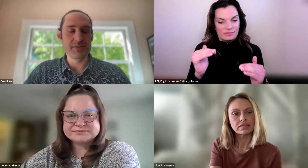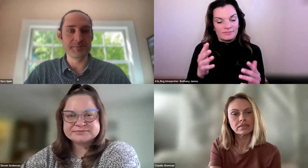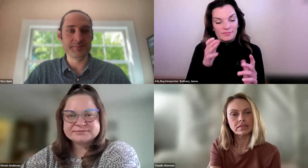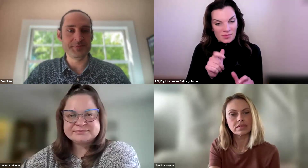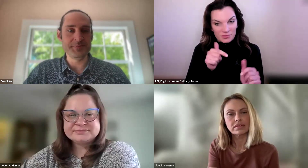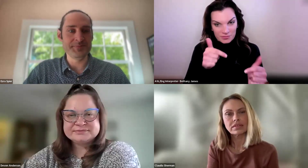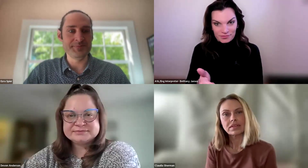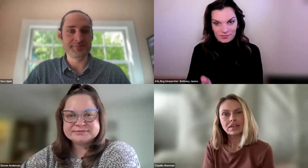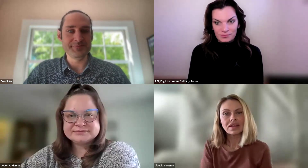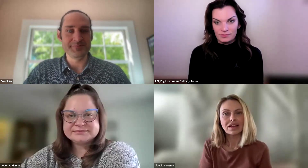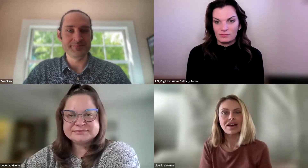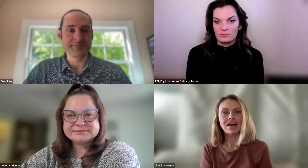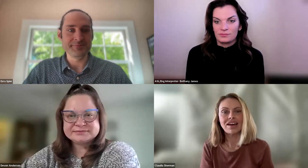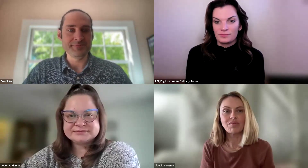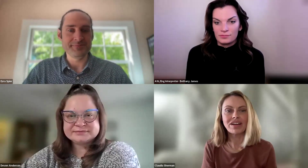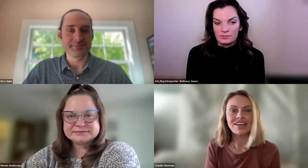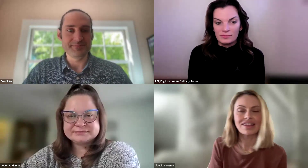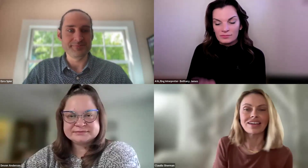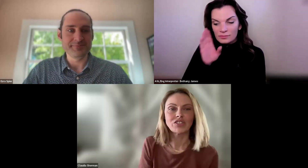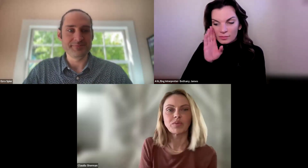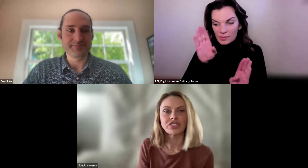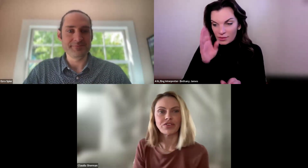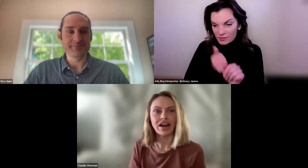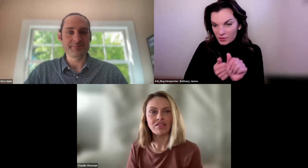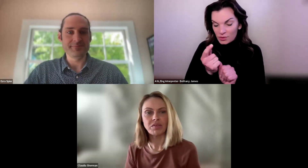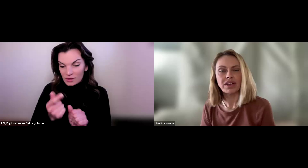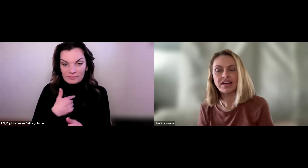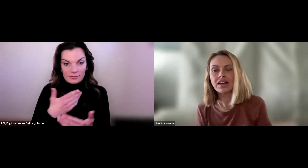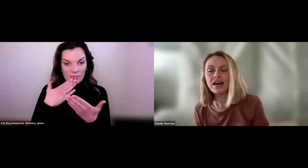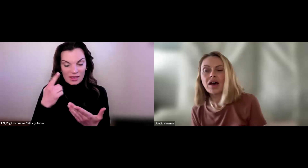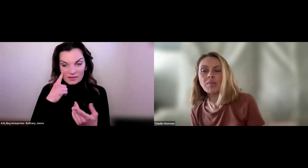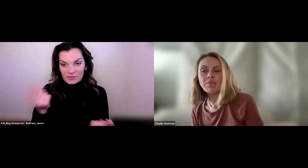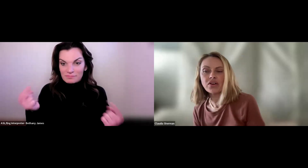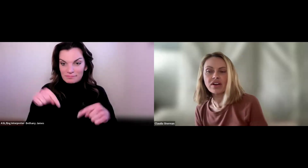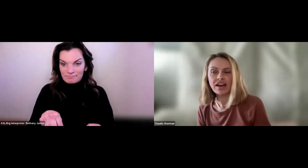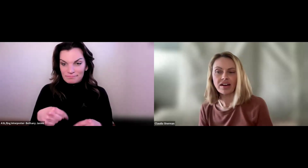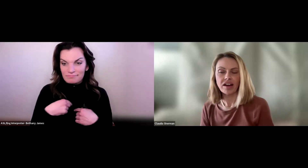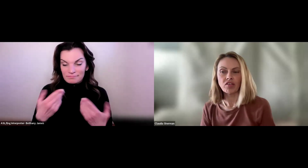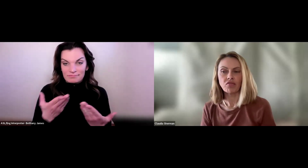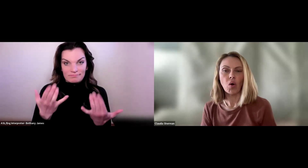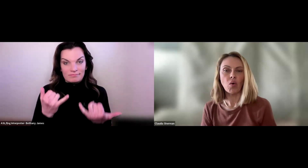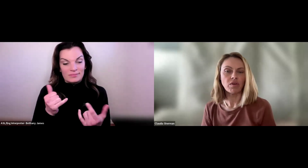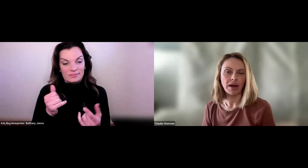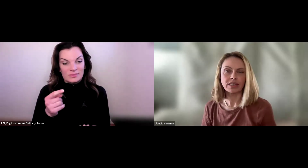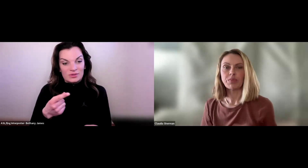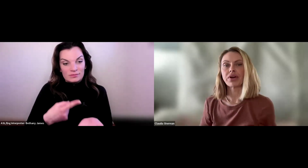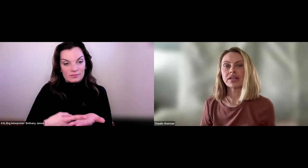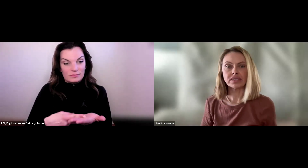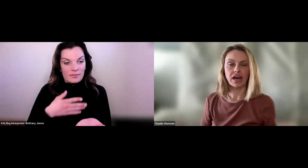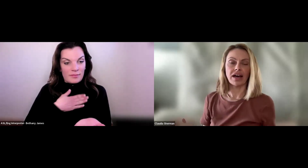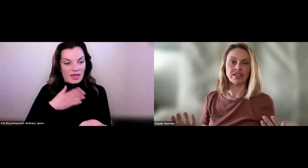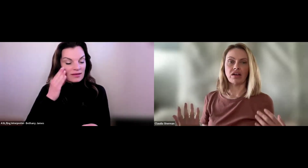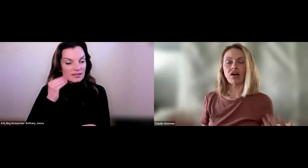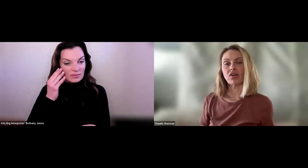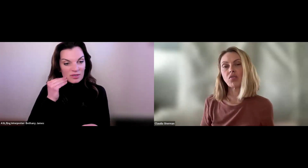you. Hi, everybody. Thanks so much for having me. I'm here today to kind of go over my